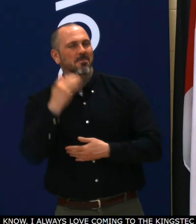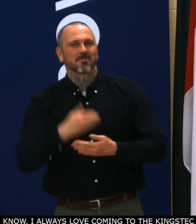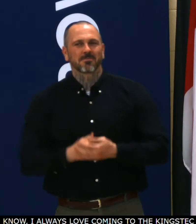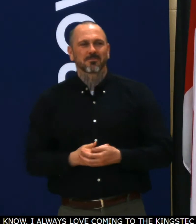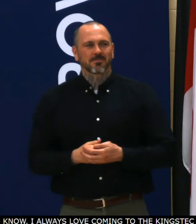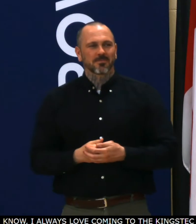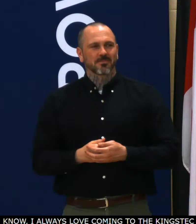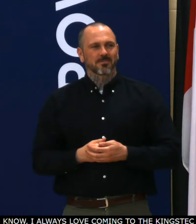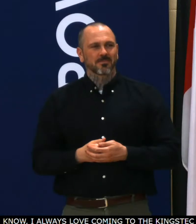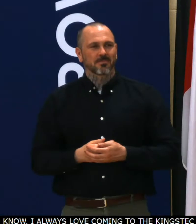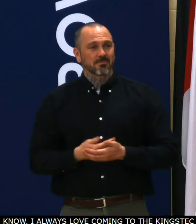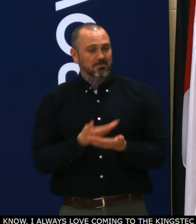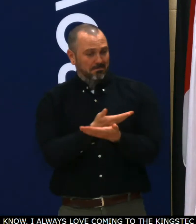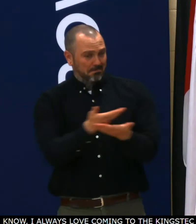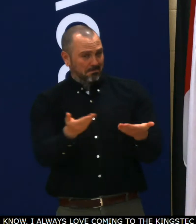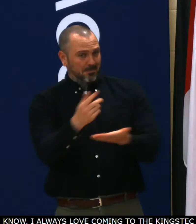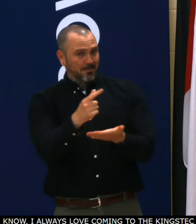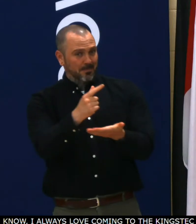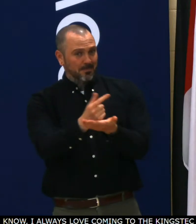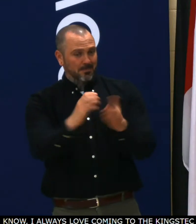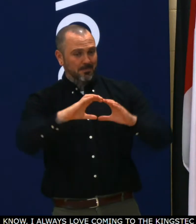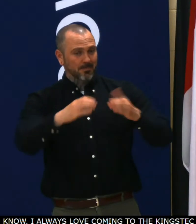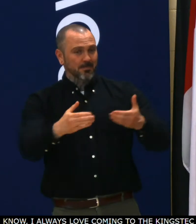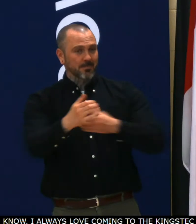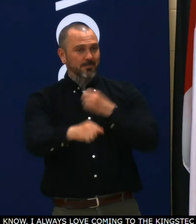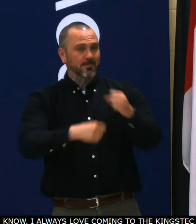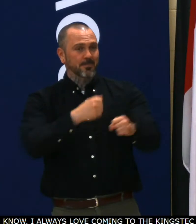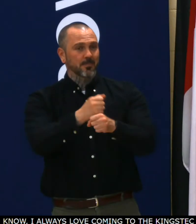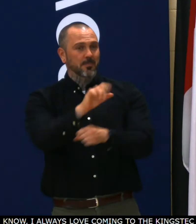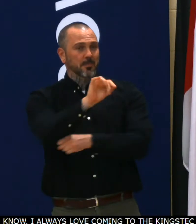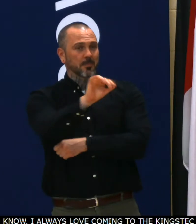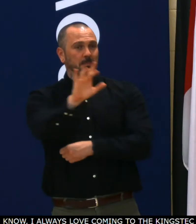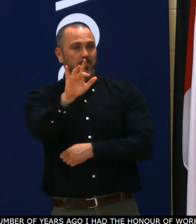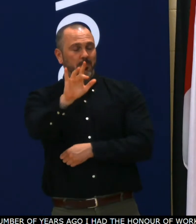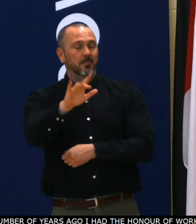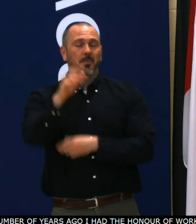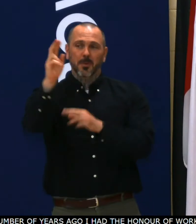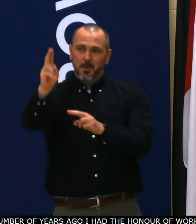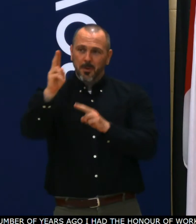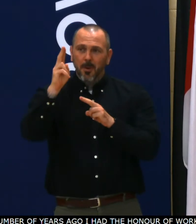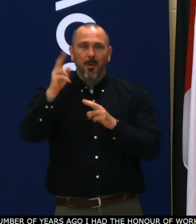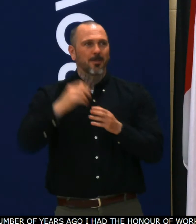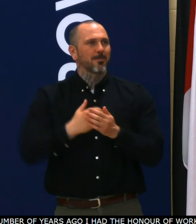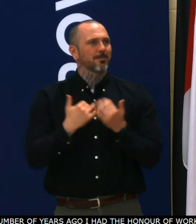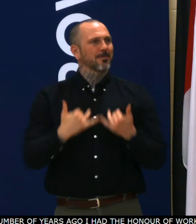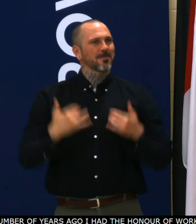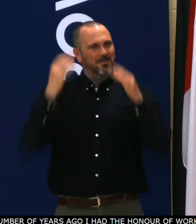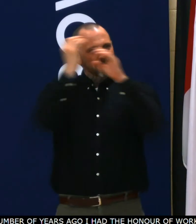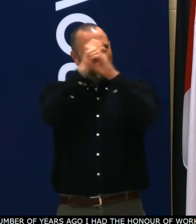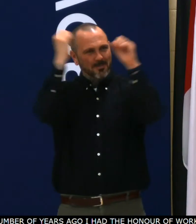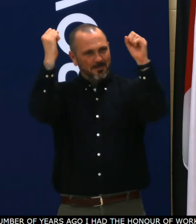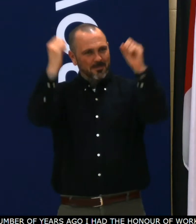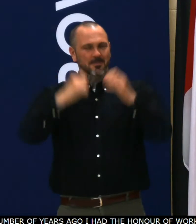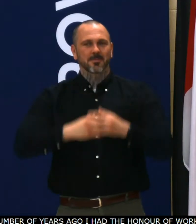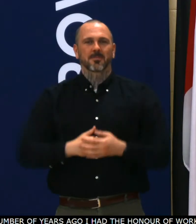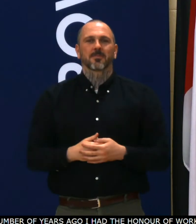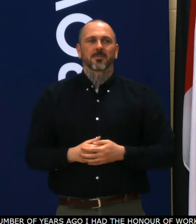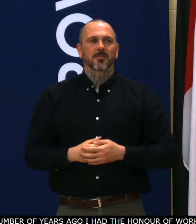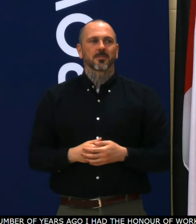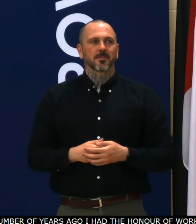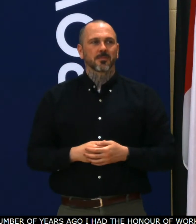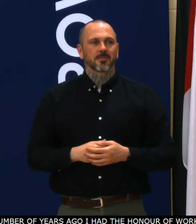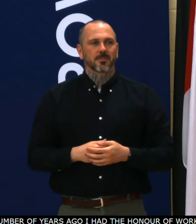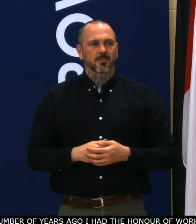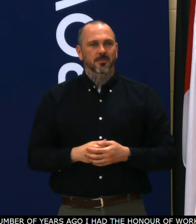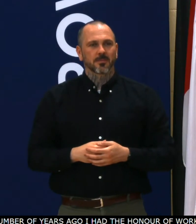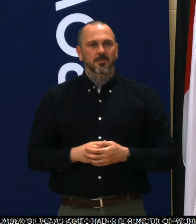address the graduating class of 2025, now as the college president. And I too want to welcome everyone here this afternoon